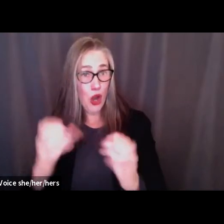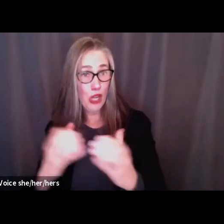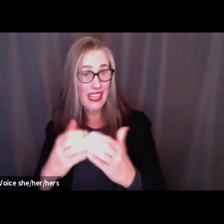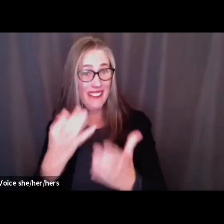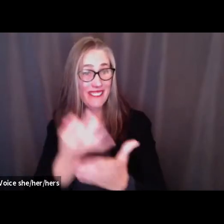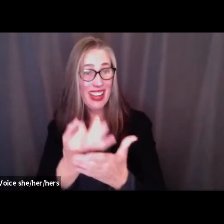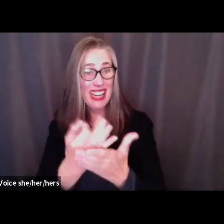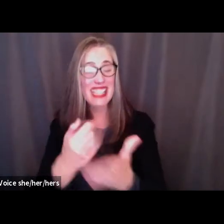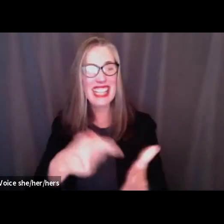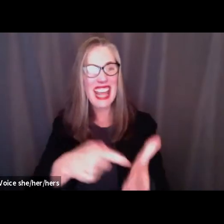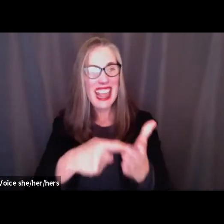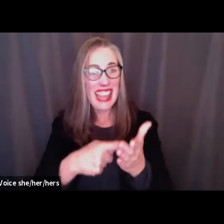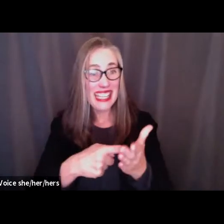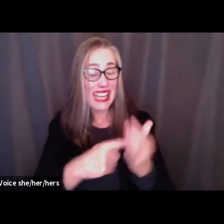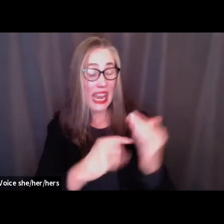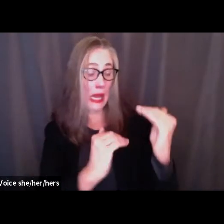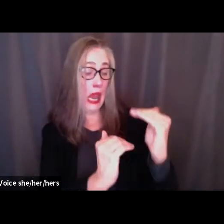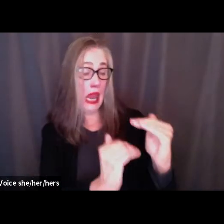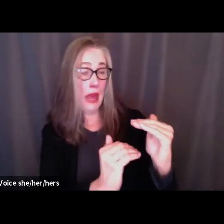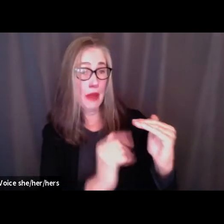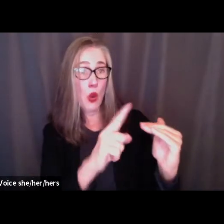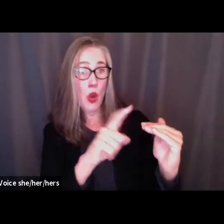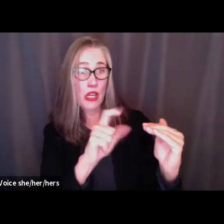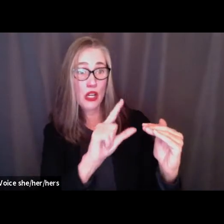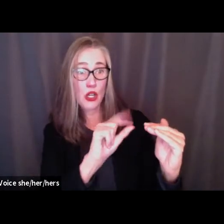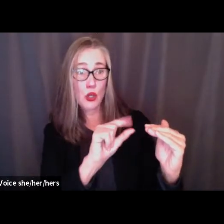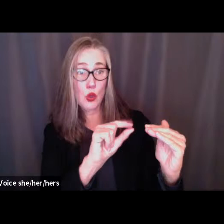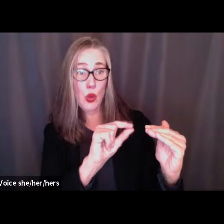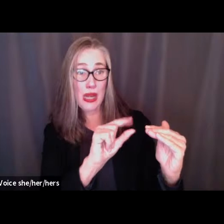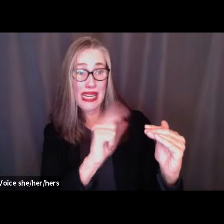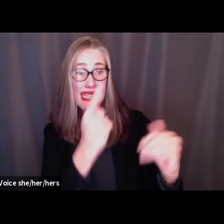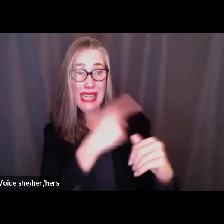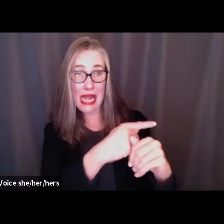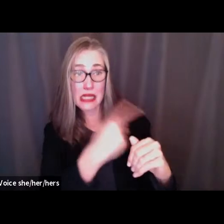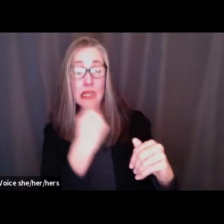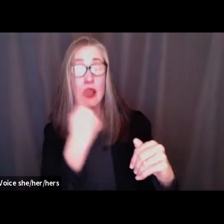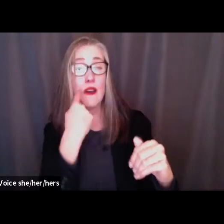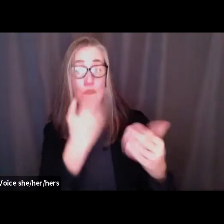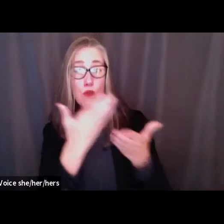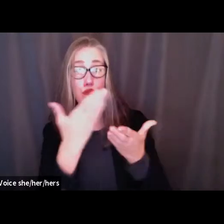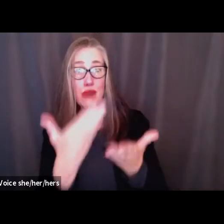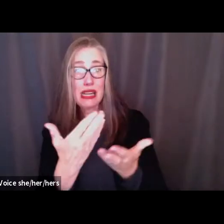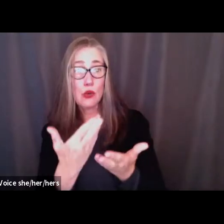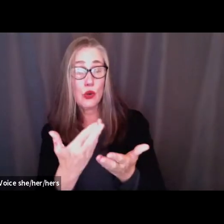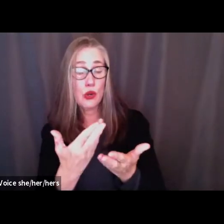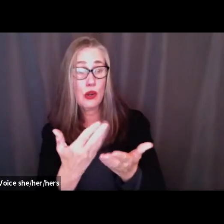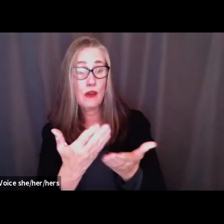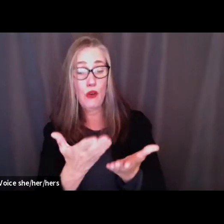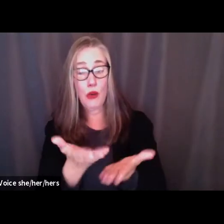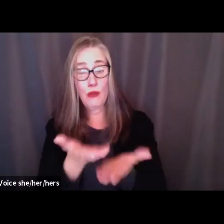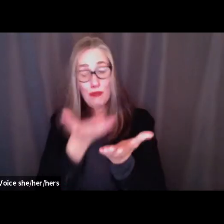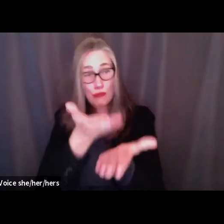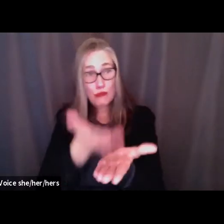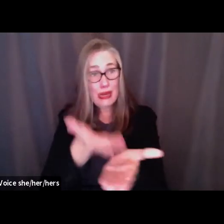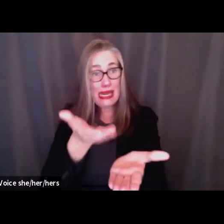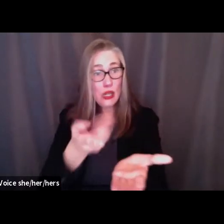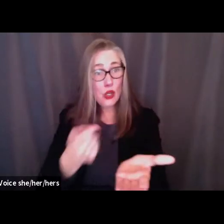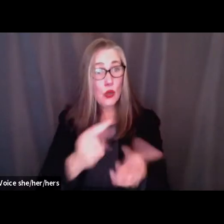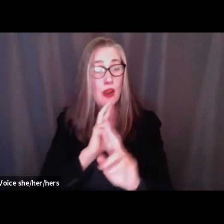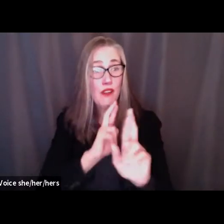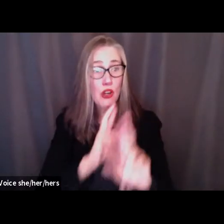bring you recommendations really seriously, and we have gotten to work. We've held our first meeting and we held